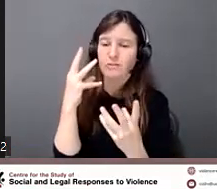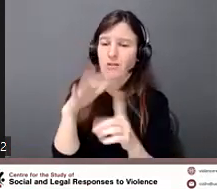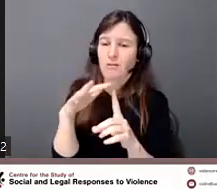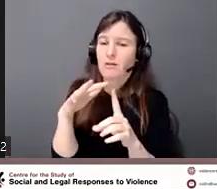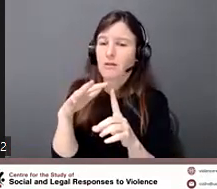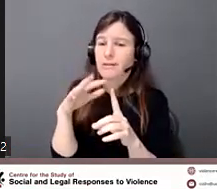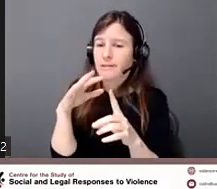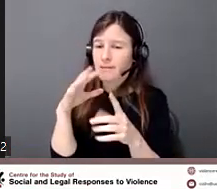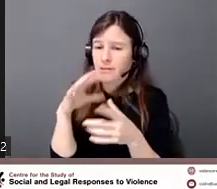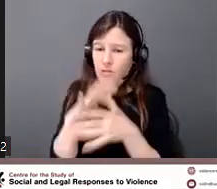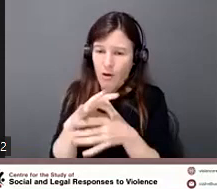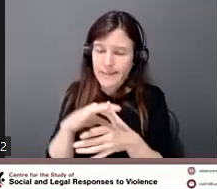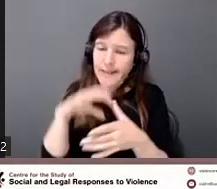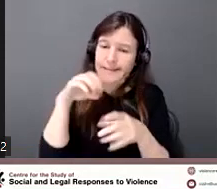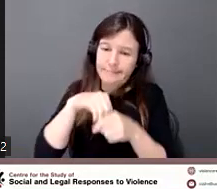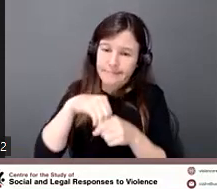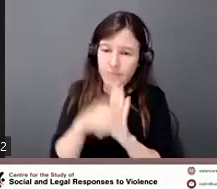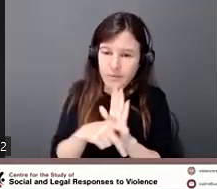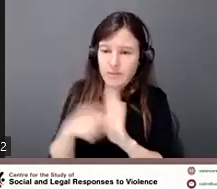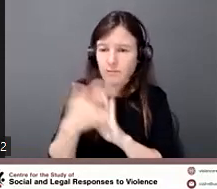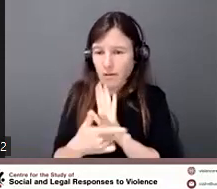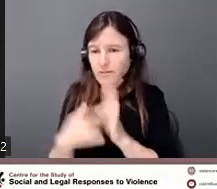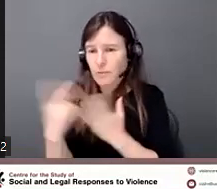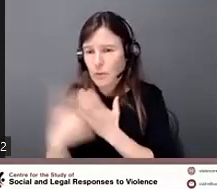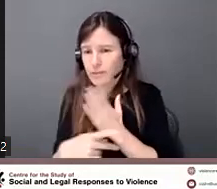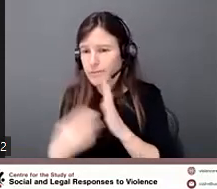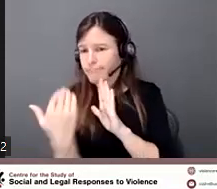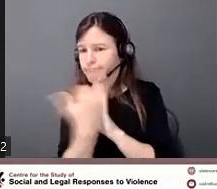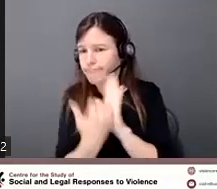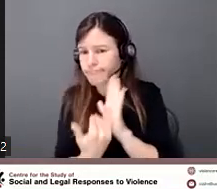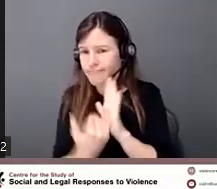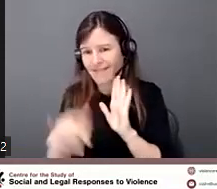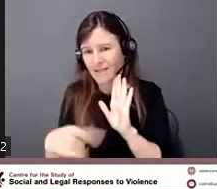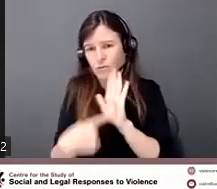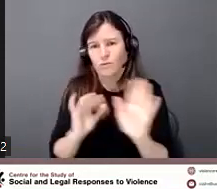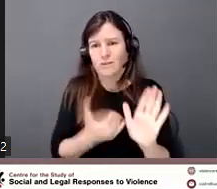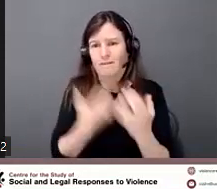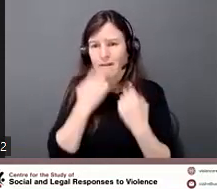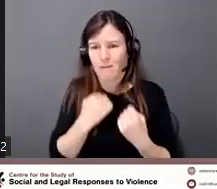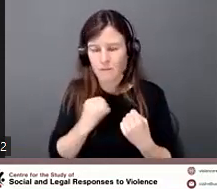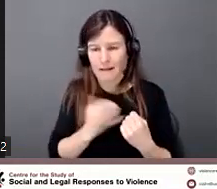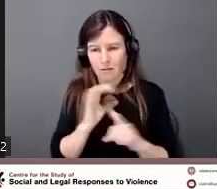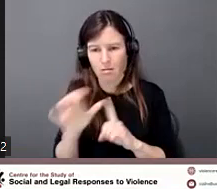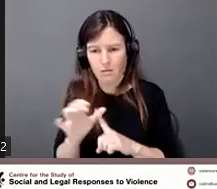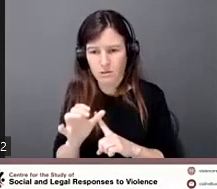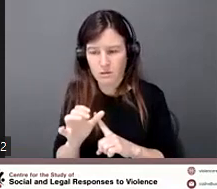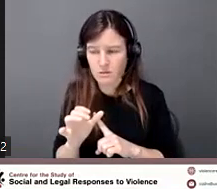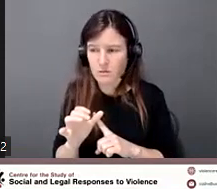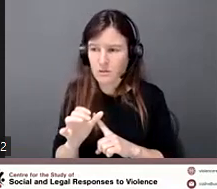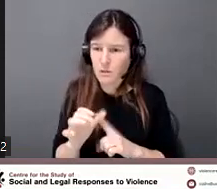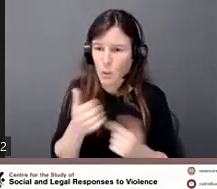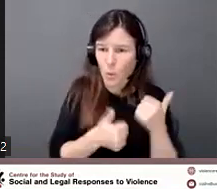legislations, policies, and programs, specifically in terms of whom or what groups